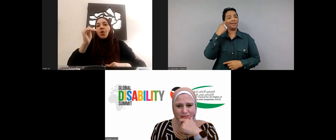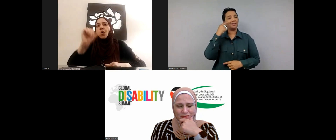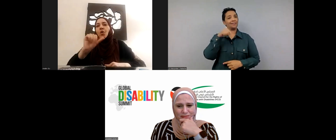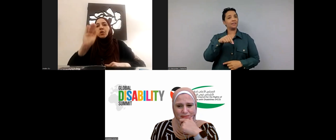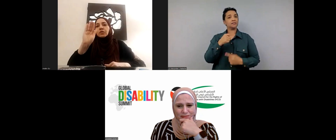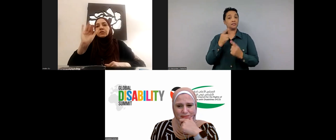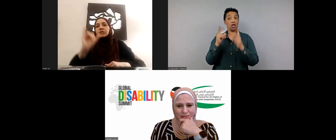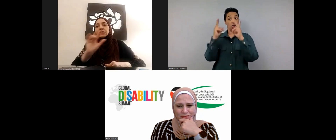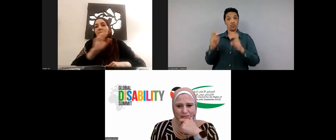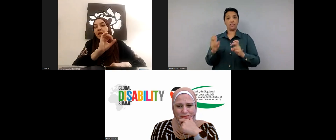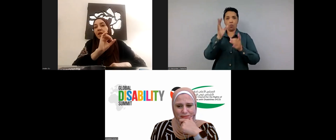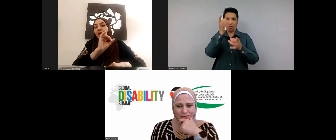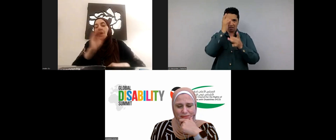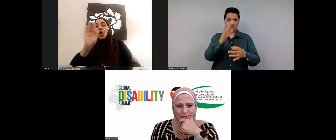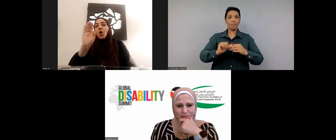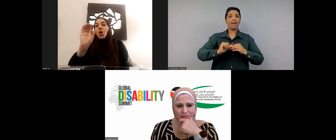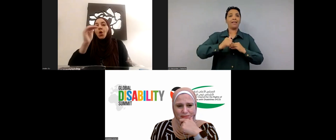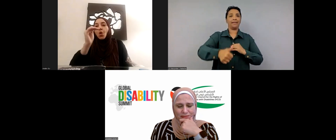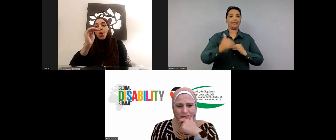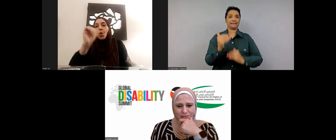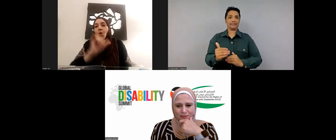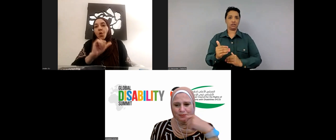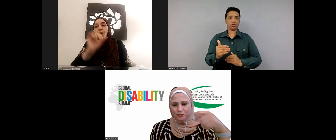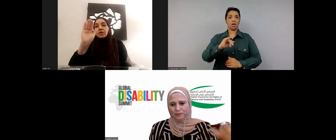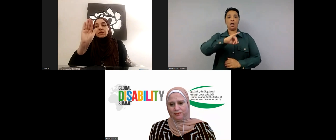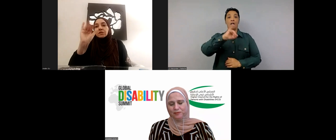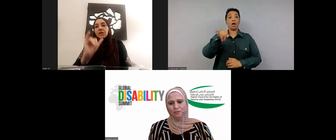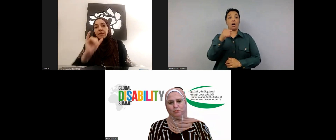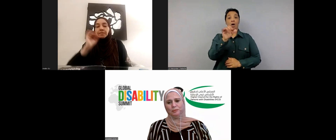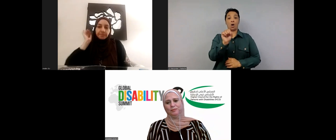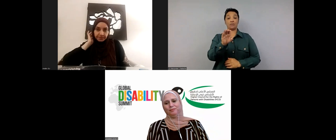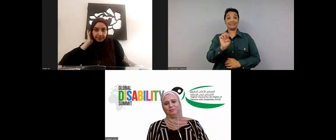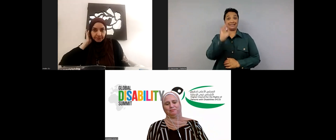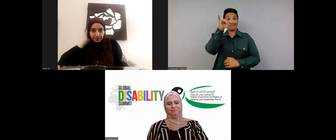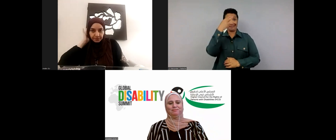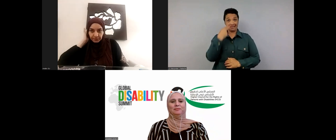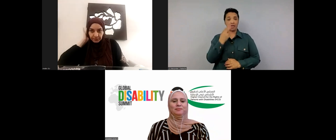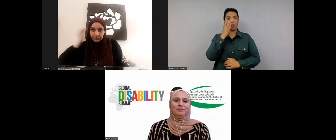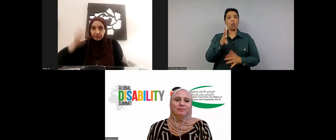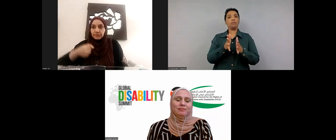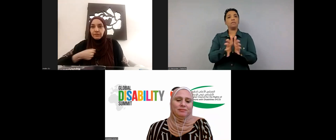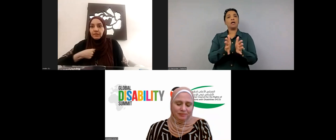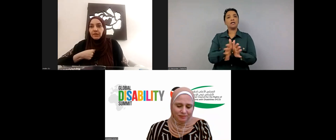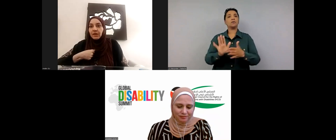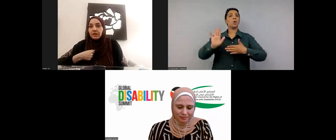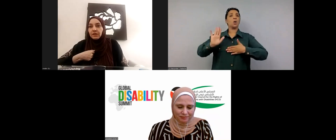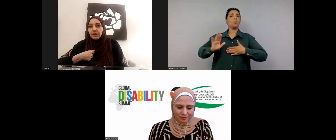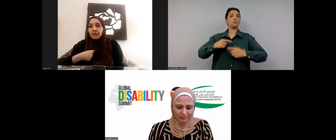next session, where Mr. Jose is going to expound on the commitments, if the commitments were fulfilled or